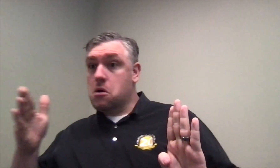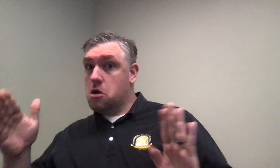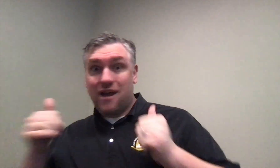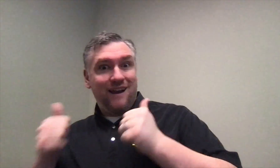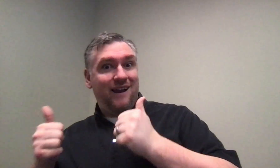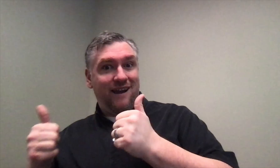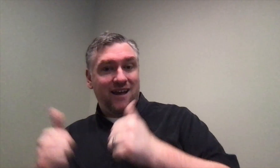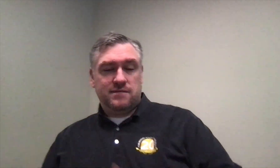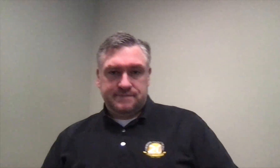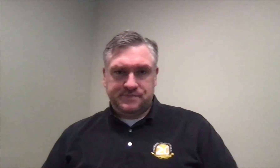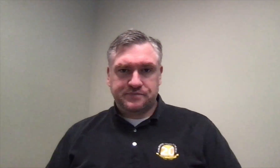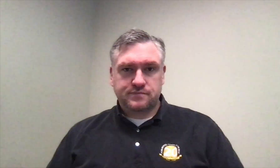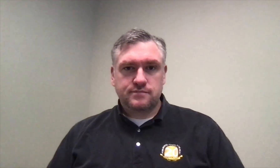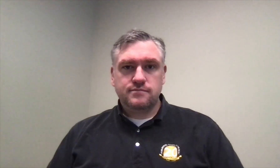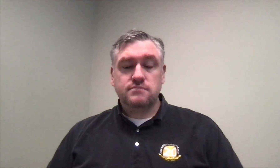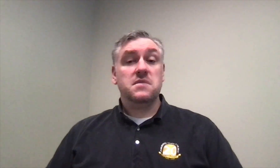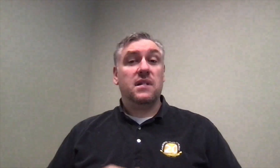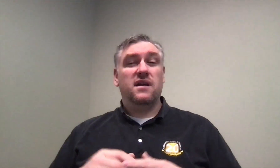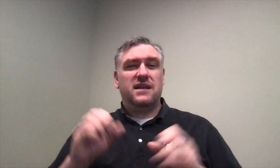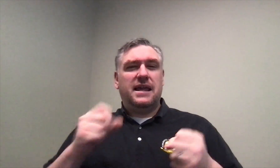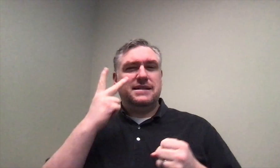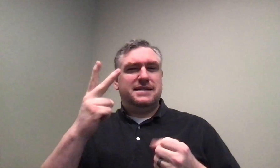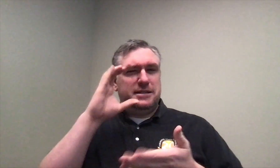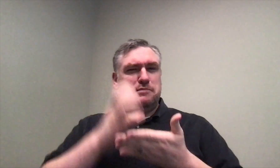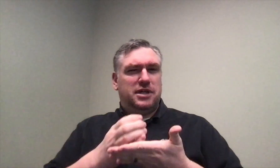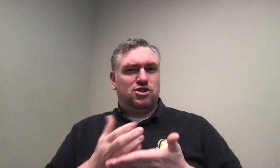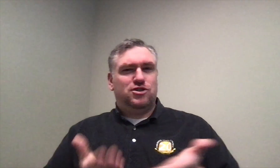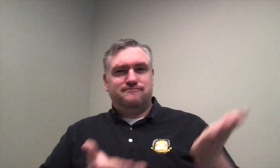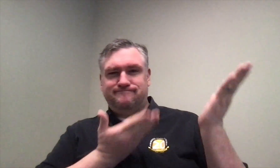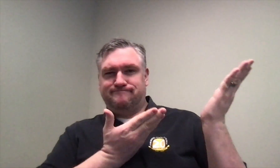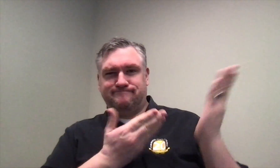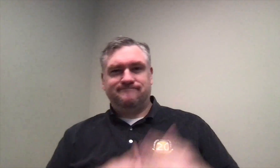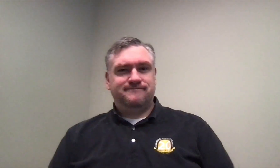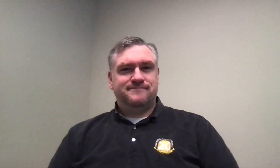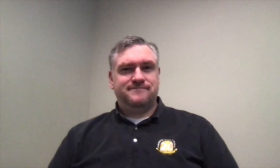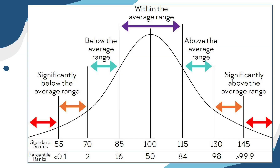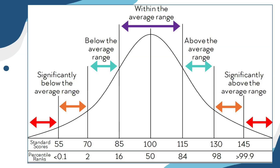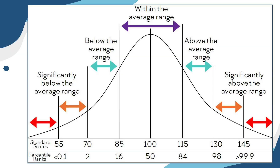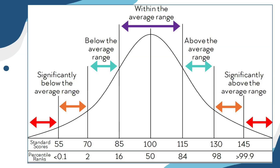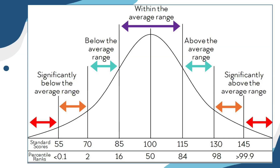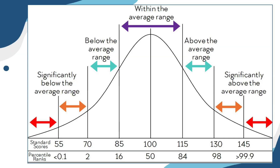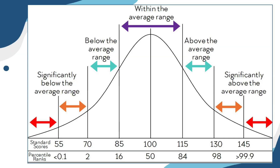have concerns. If they are above that, we're excited for that progress. So here's a picture.